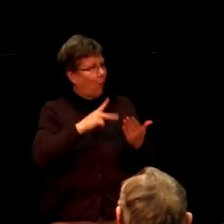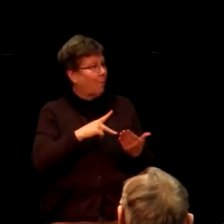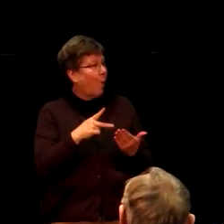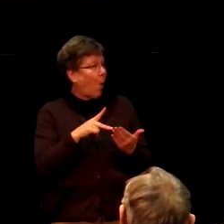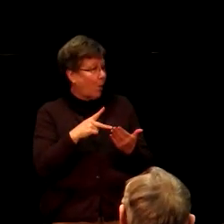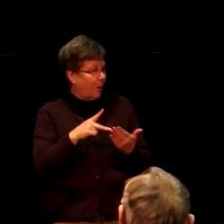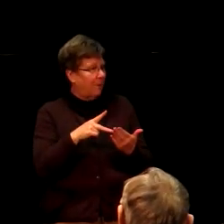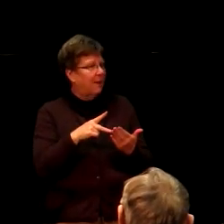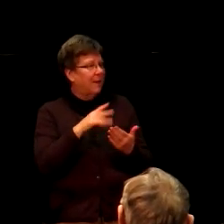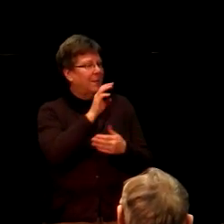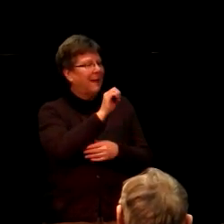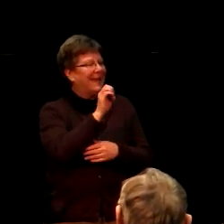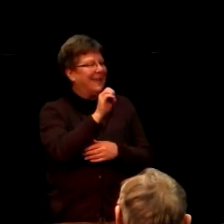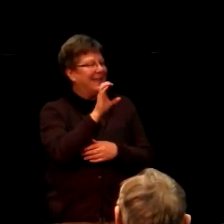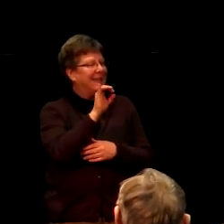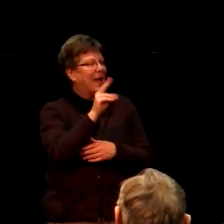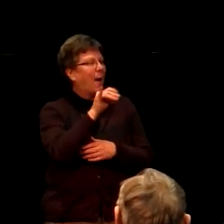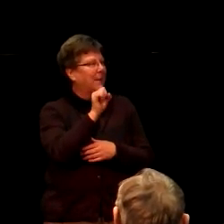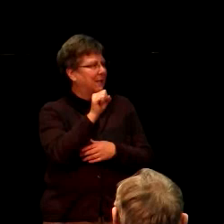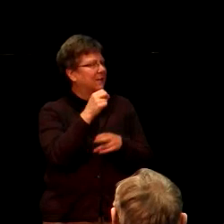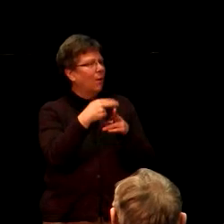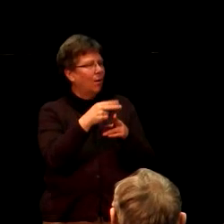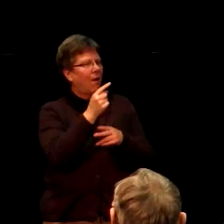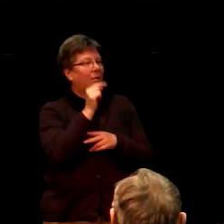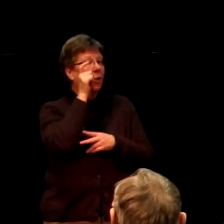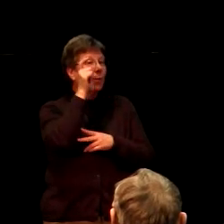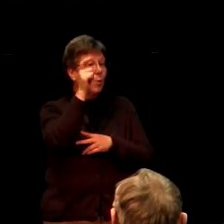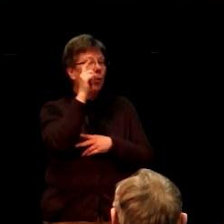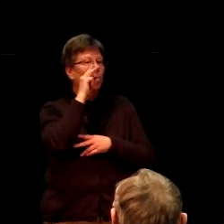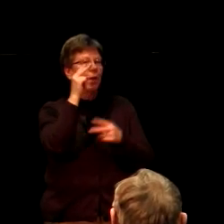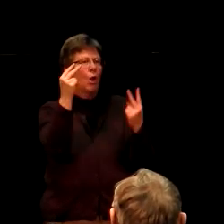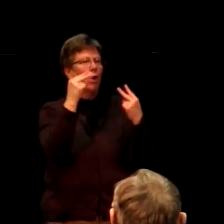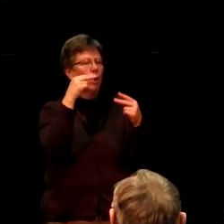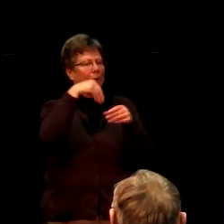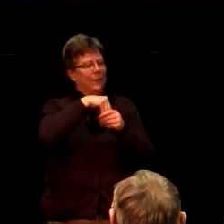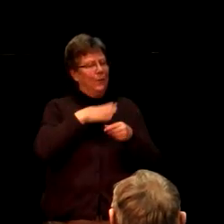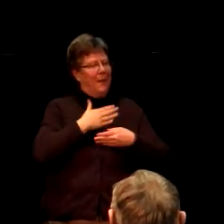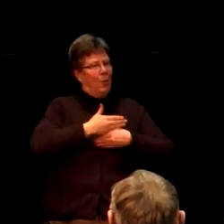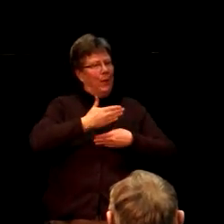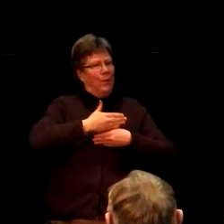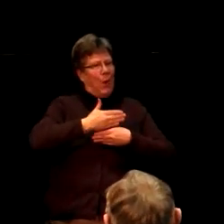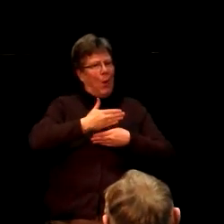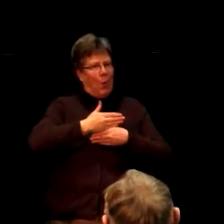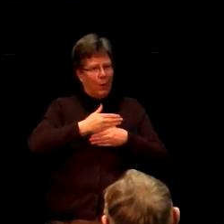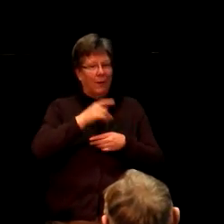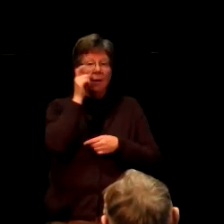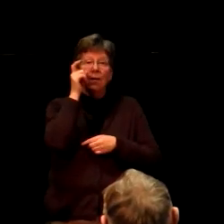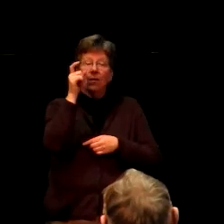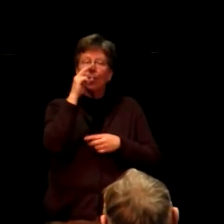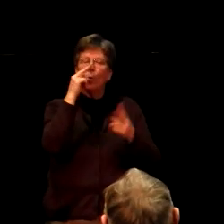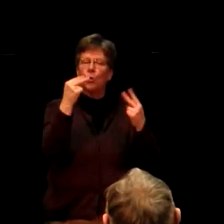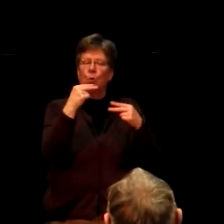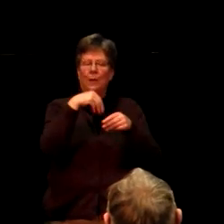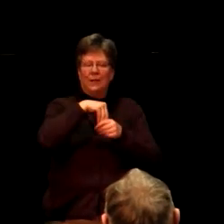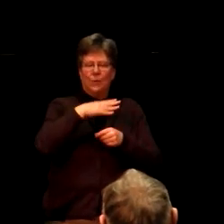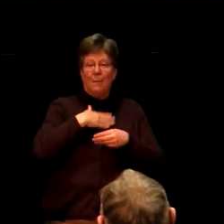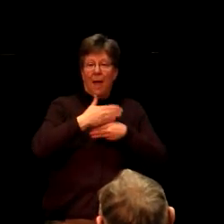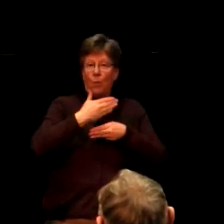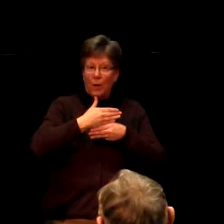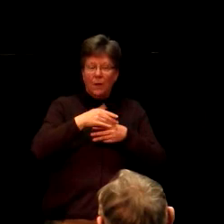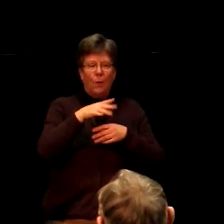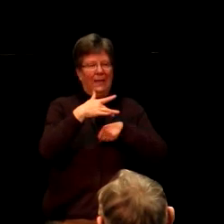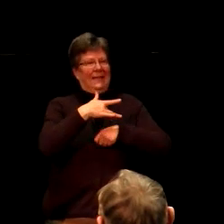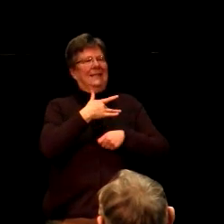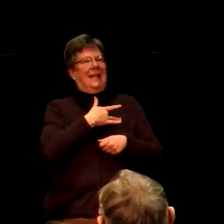poem by E.E. Cummings called "The Moon Looked Into My Window." The moon looked into my window.